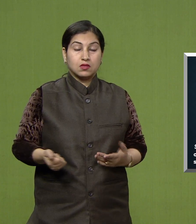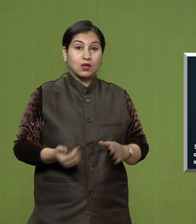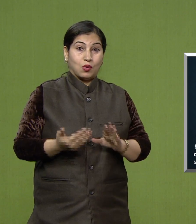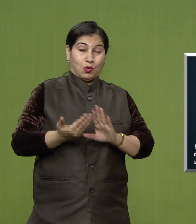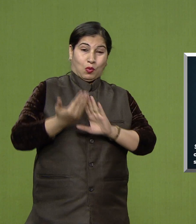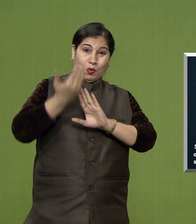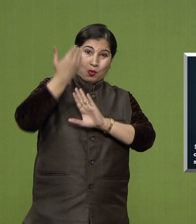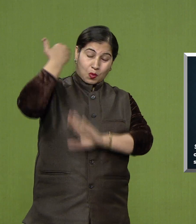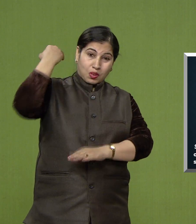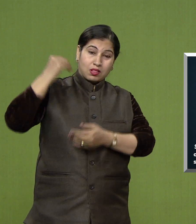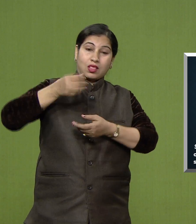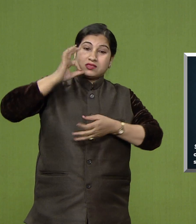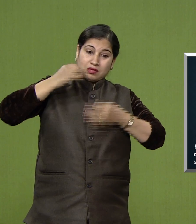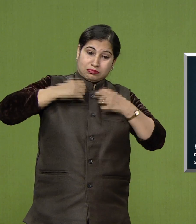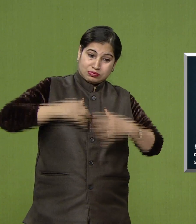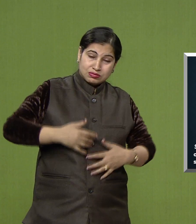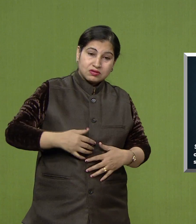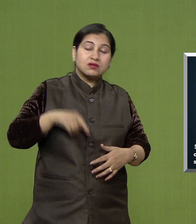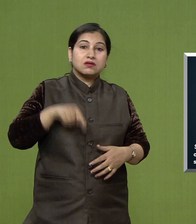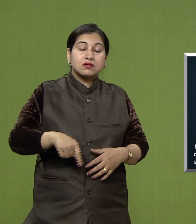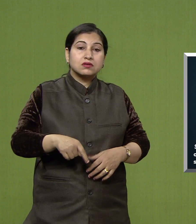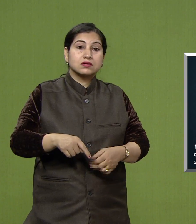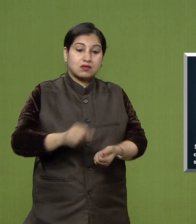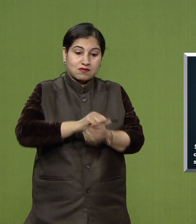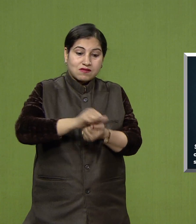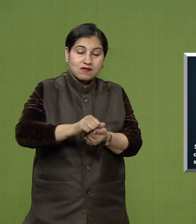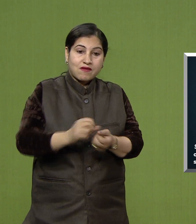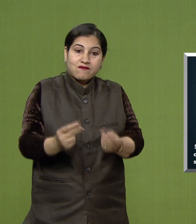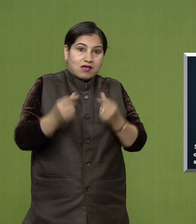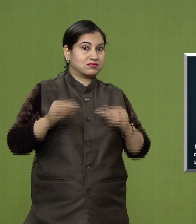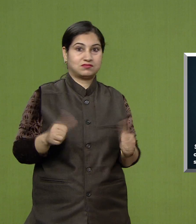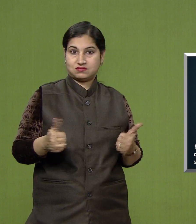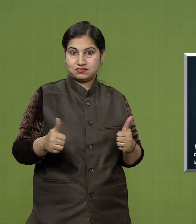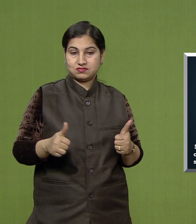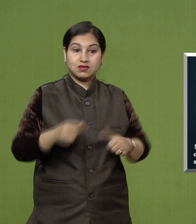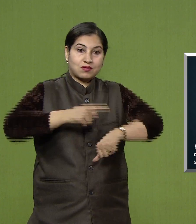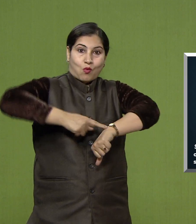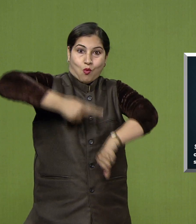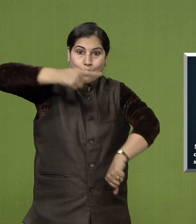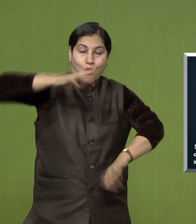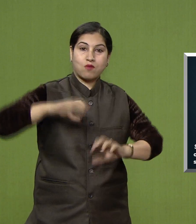Old stain takes long and also a lot of efforts to remove,